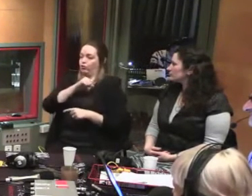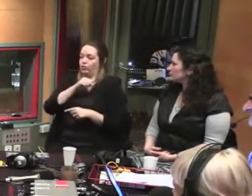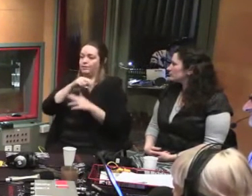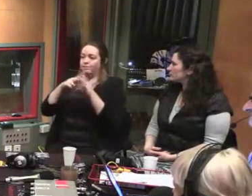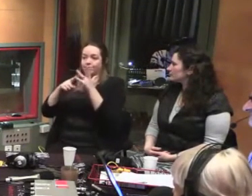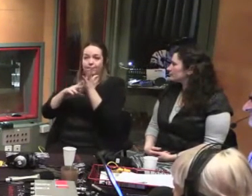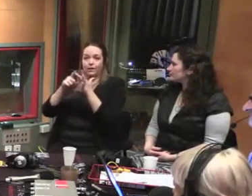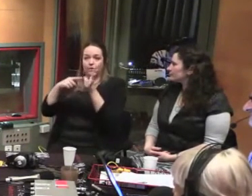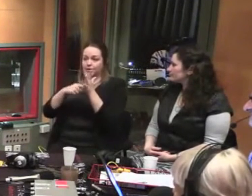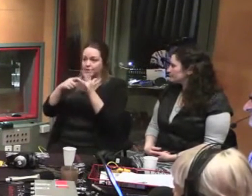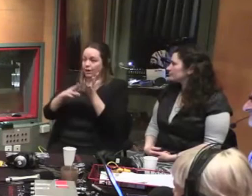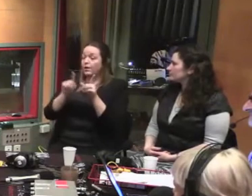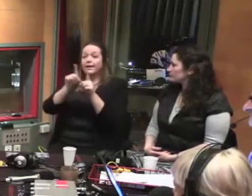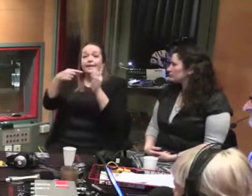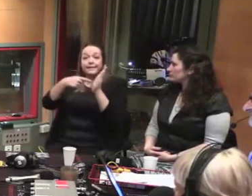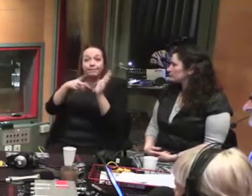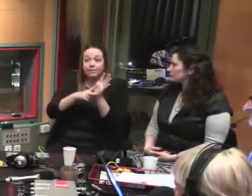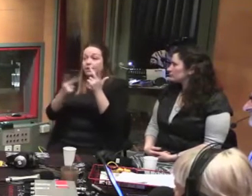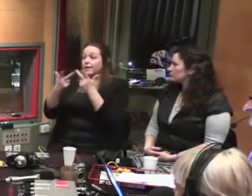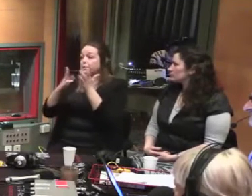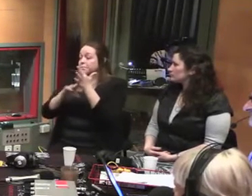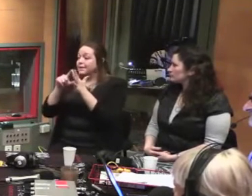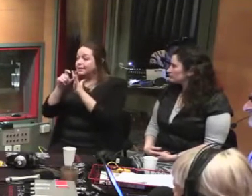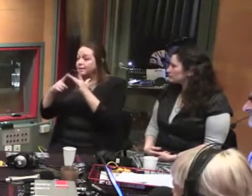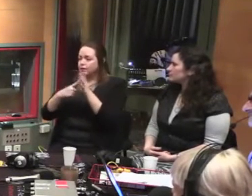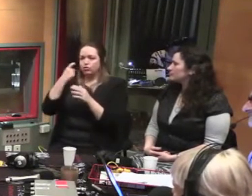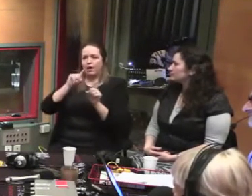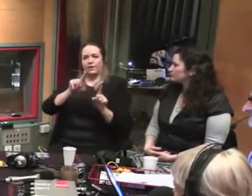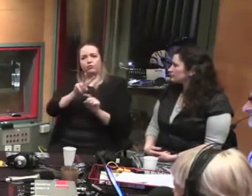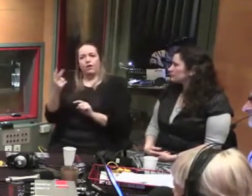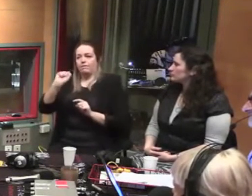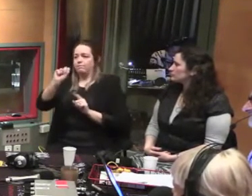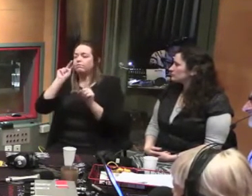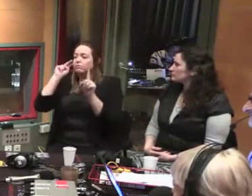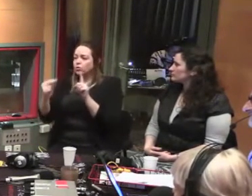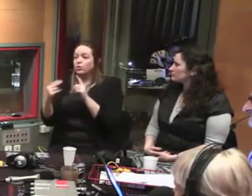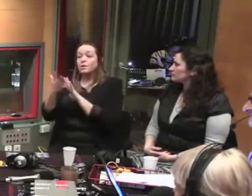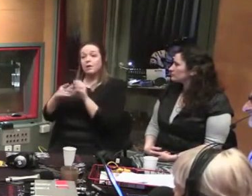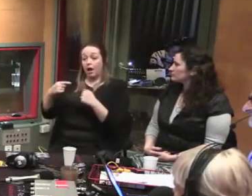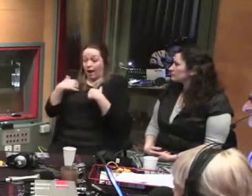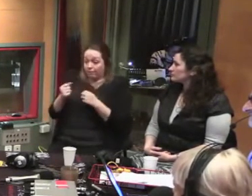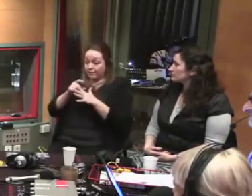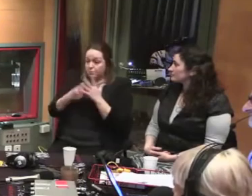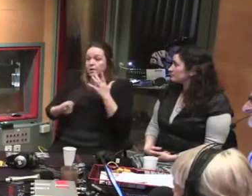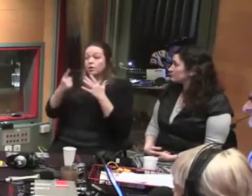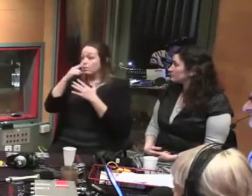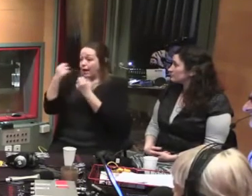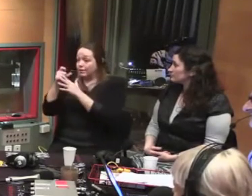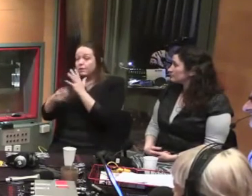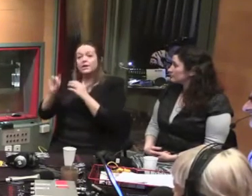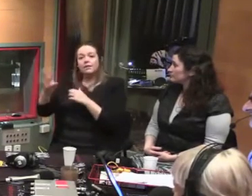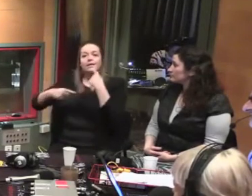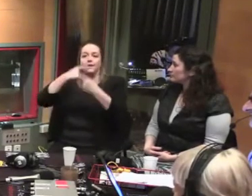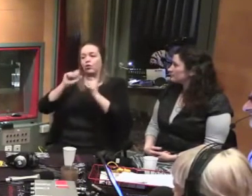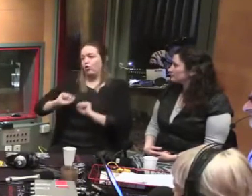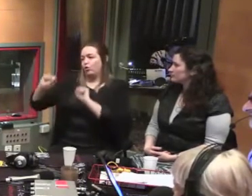attitudes using television and other broader media by having people with disabilities tell our own stories and tell what our